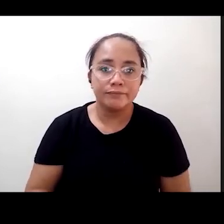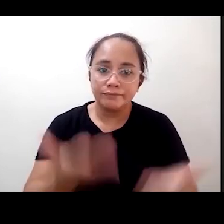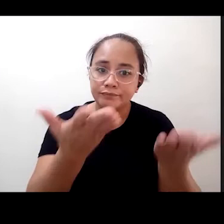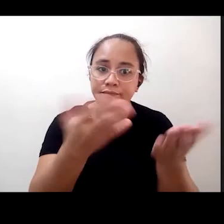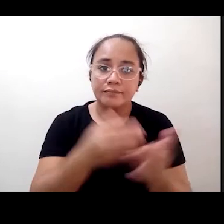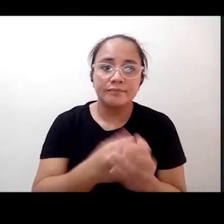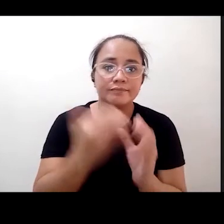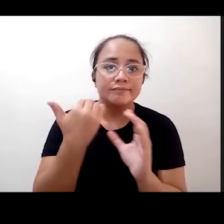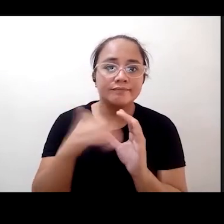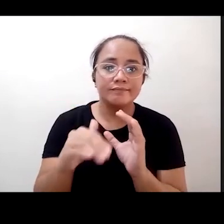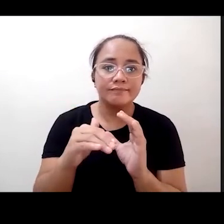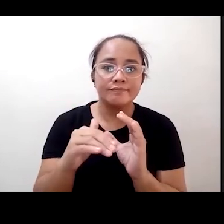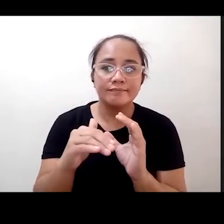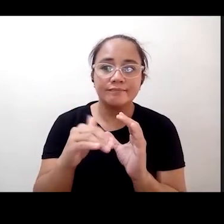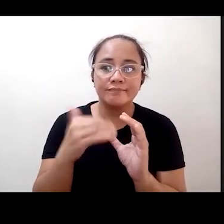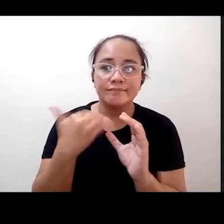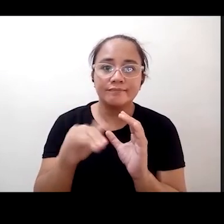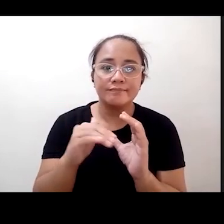okay.